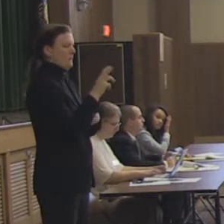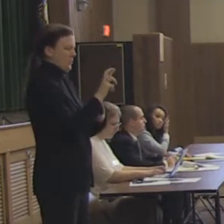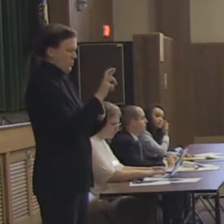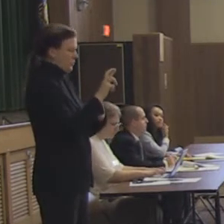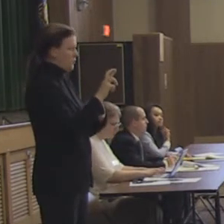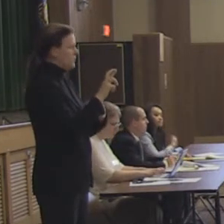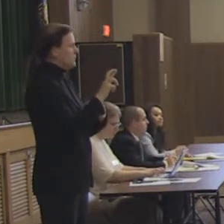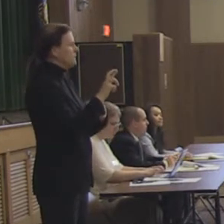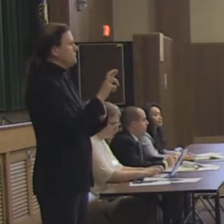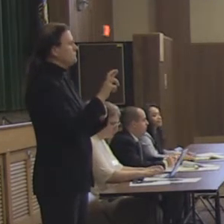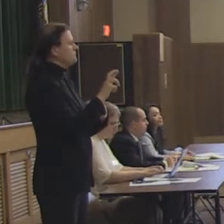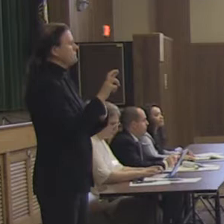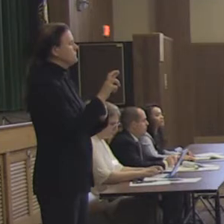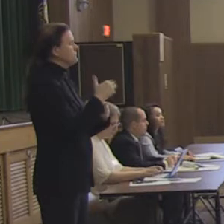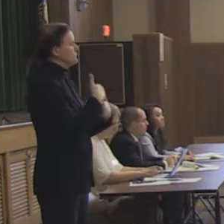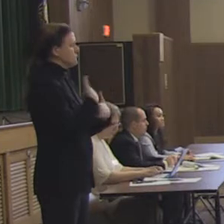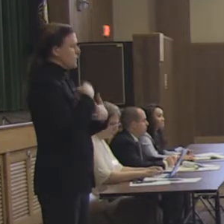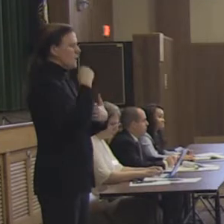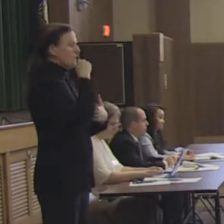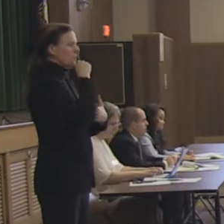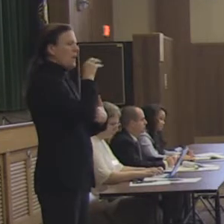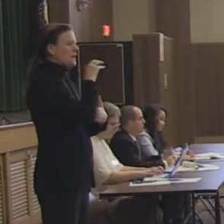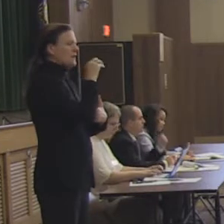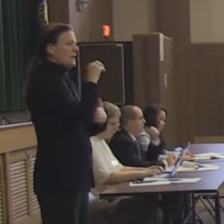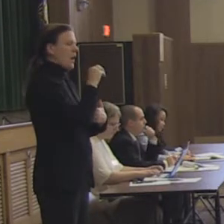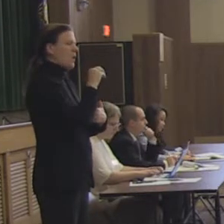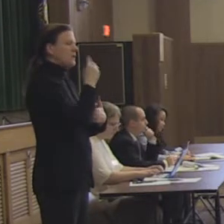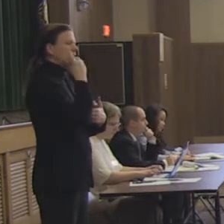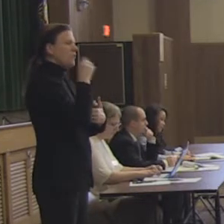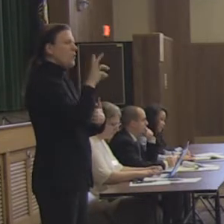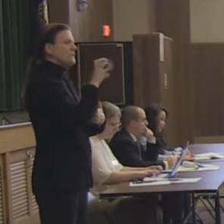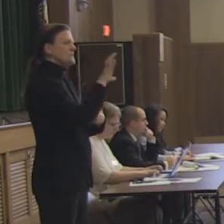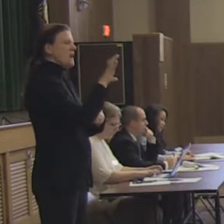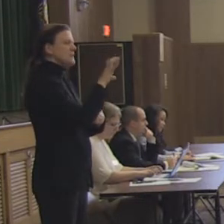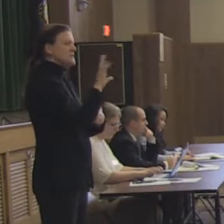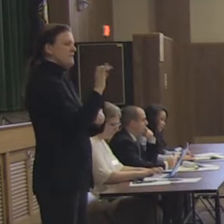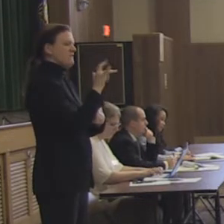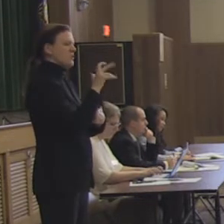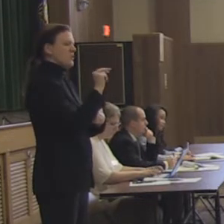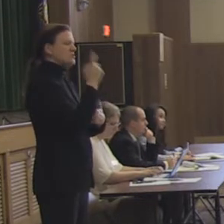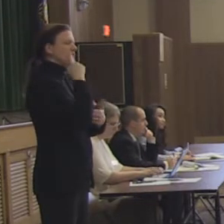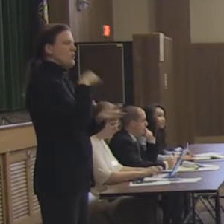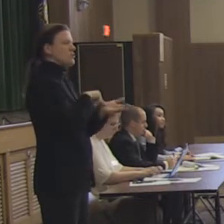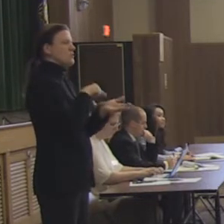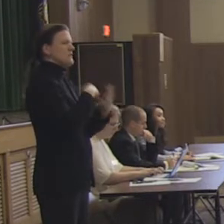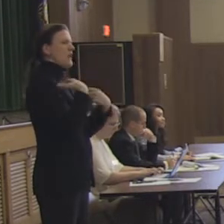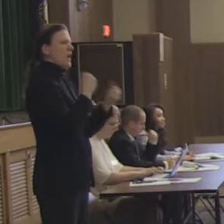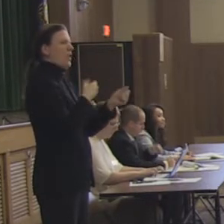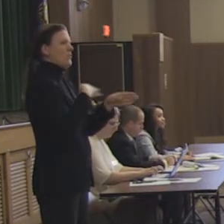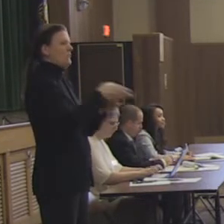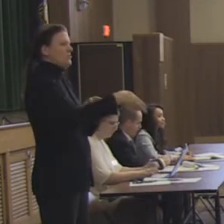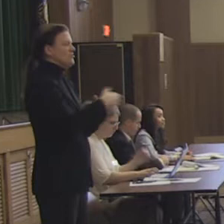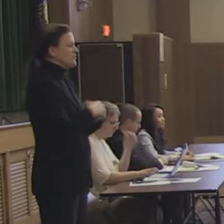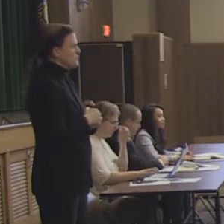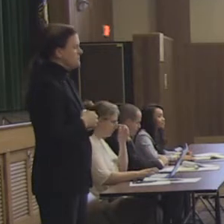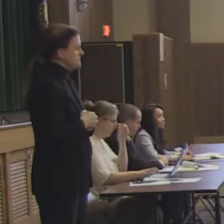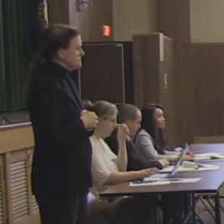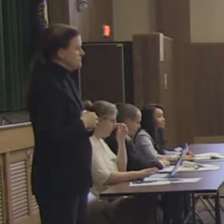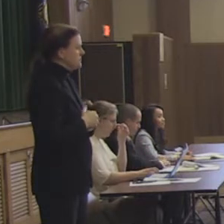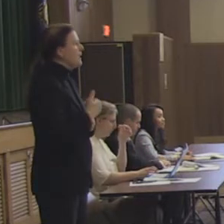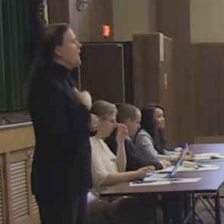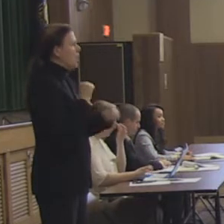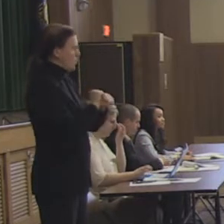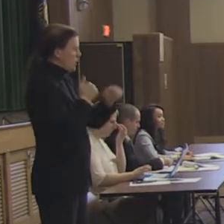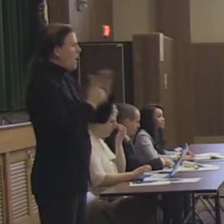I represent the Milwaukee County Chapter of Wisconsin Federation of Nurses and Health Professionals. I am a PhD